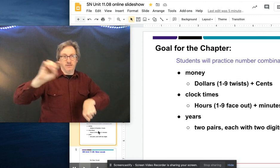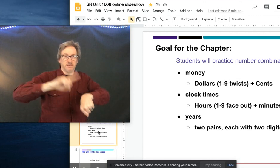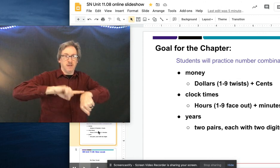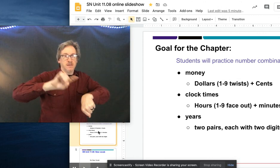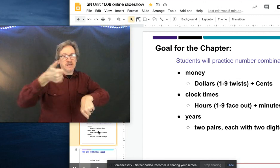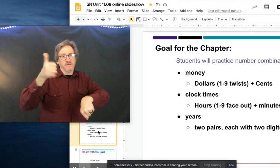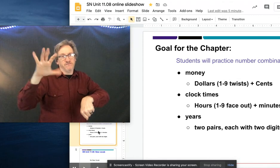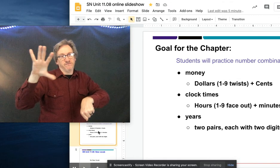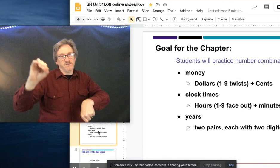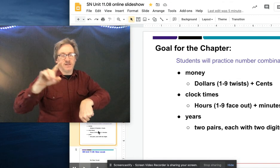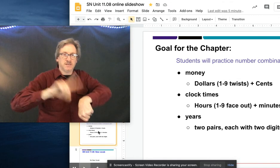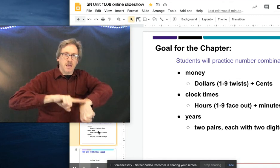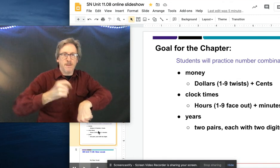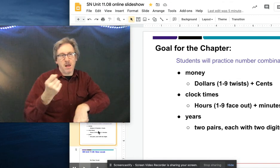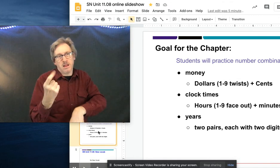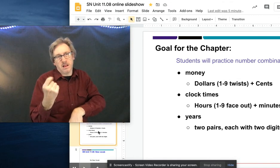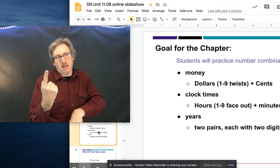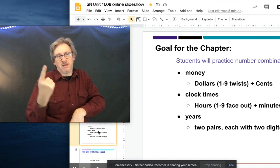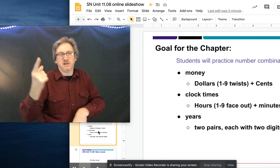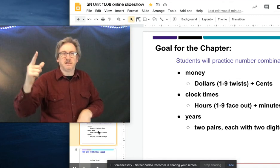10:50.